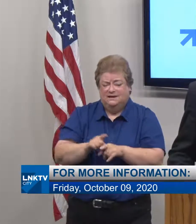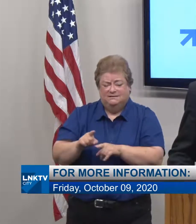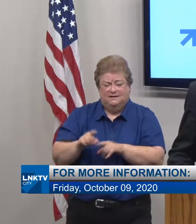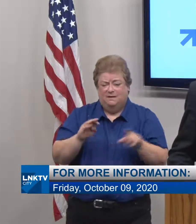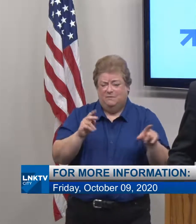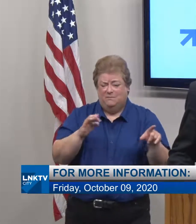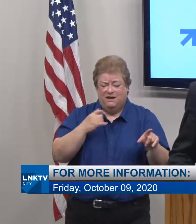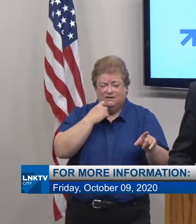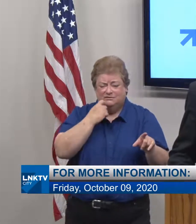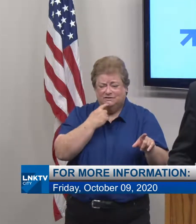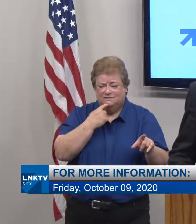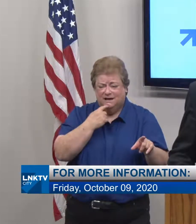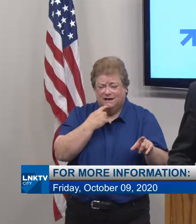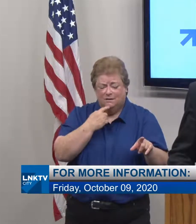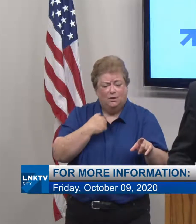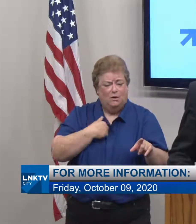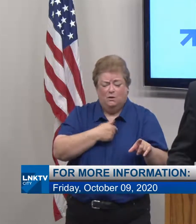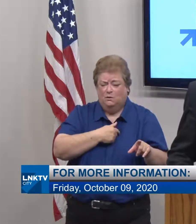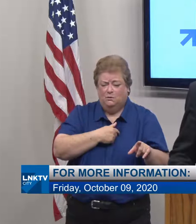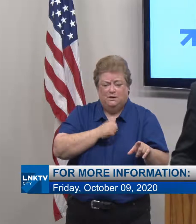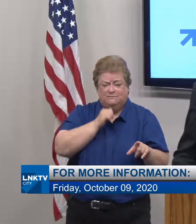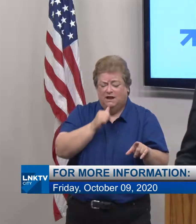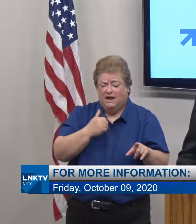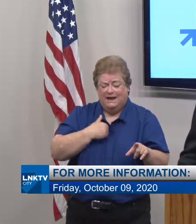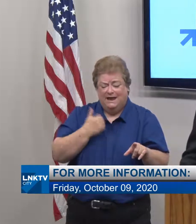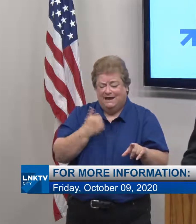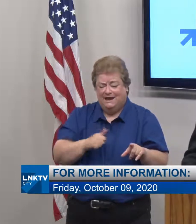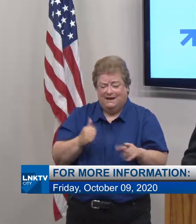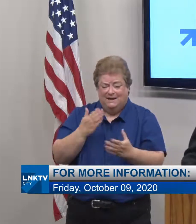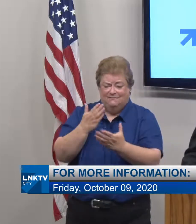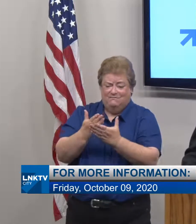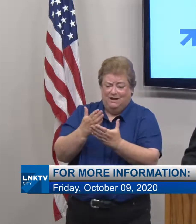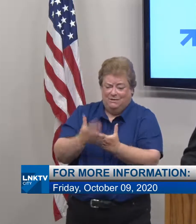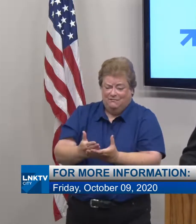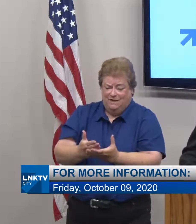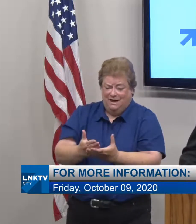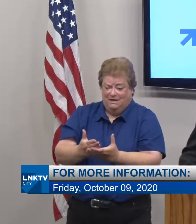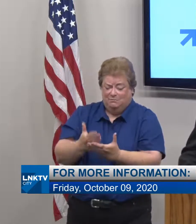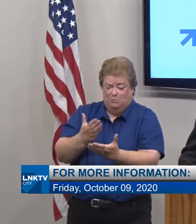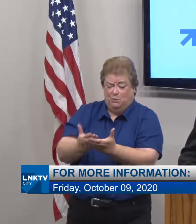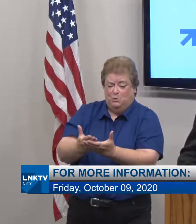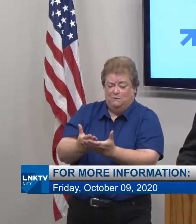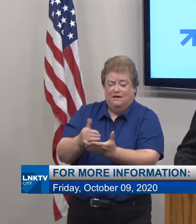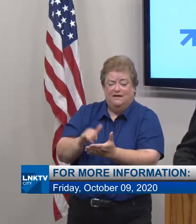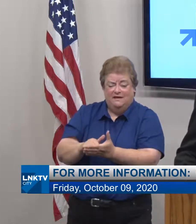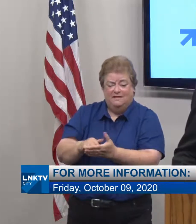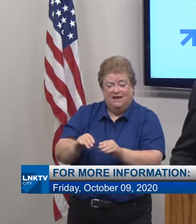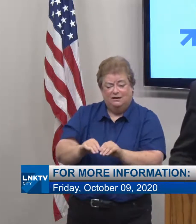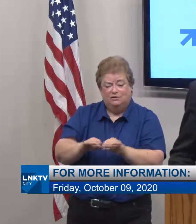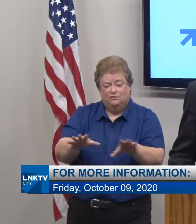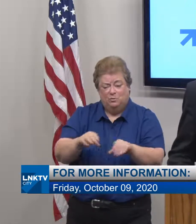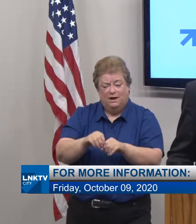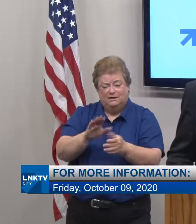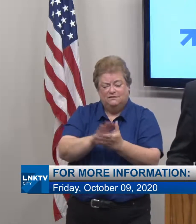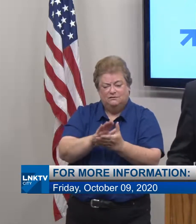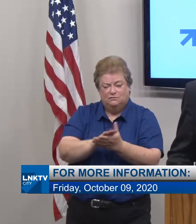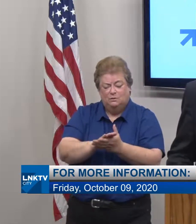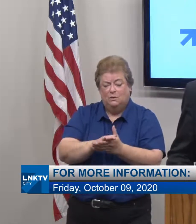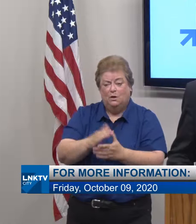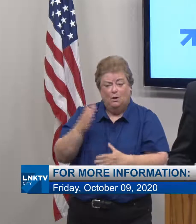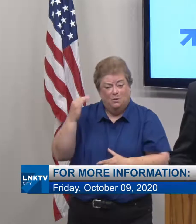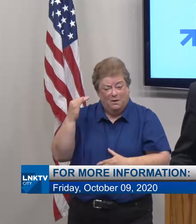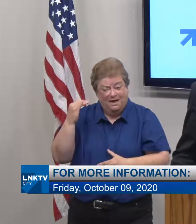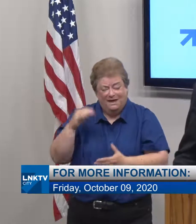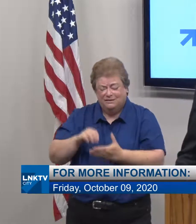we have not had any verified evidence of any school spread. And that's because our students are doing a fantastic job